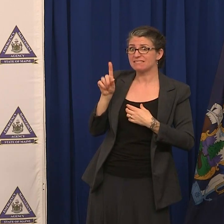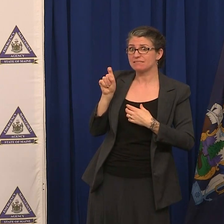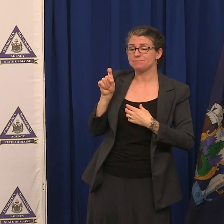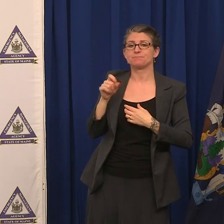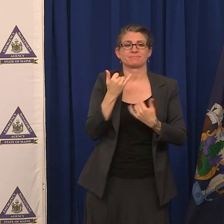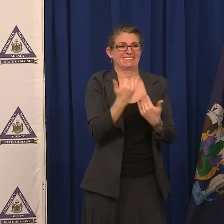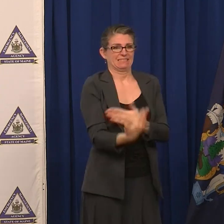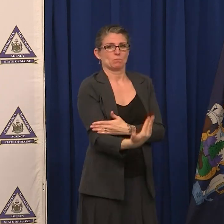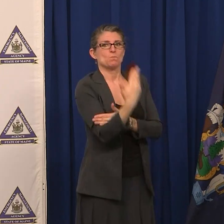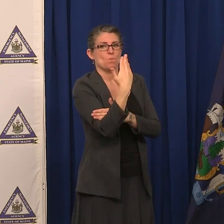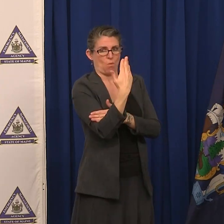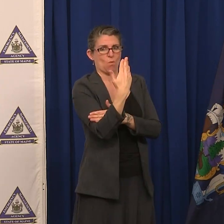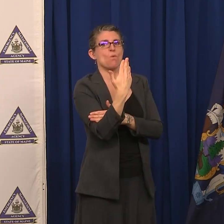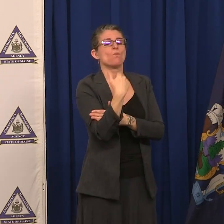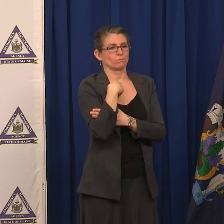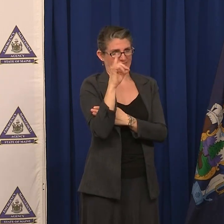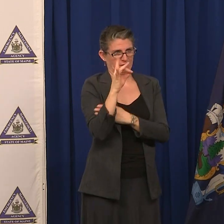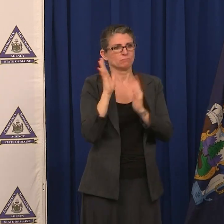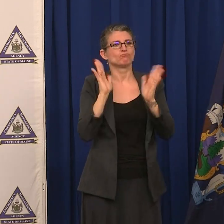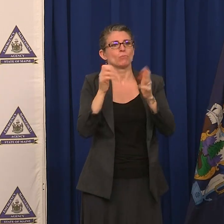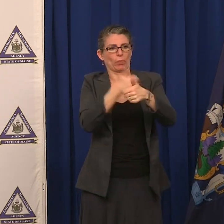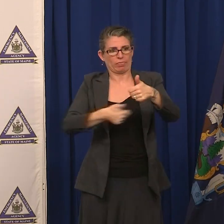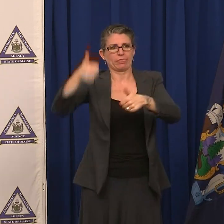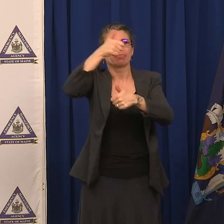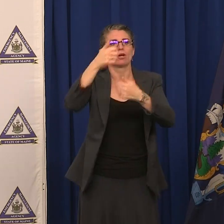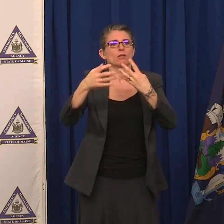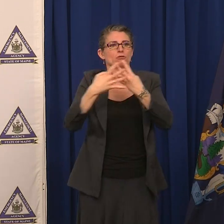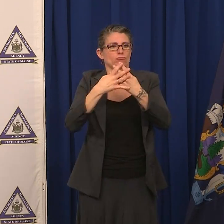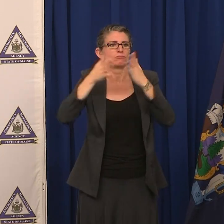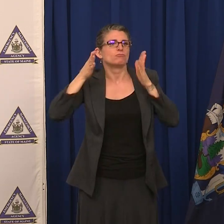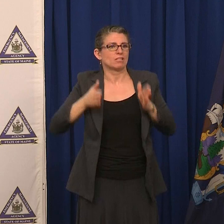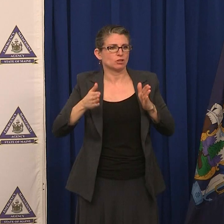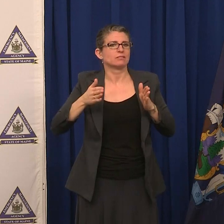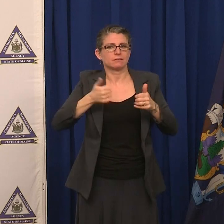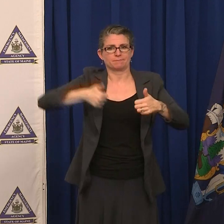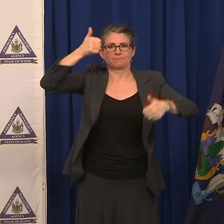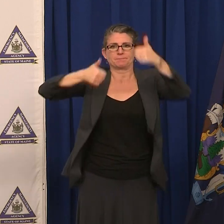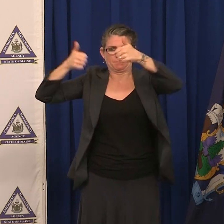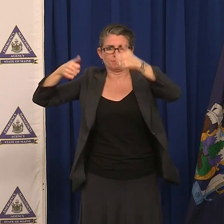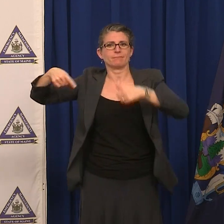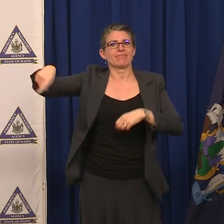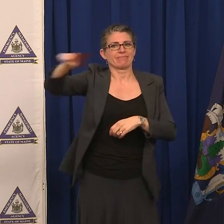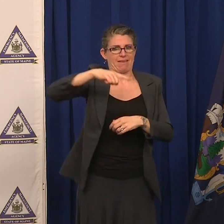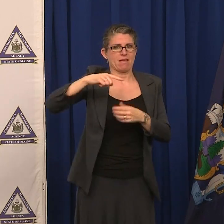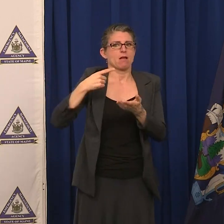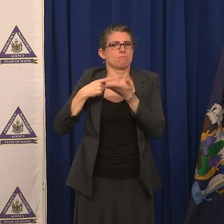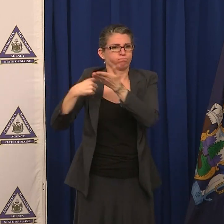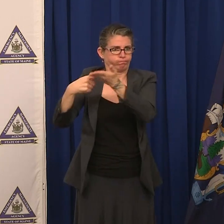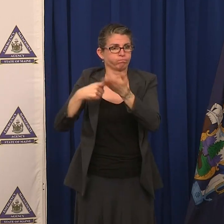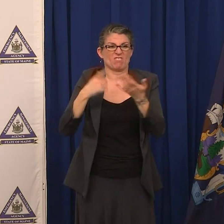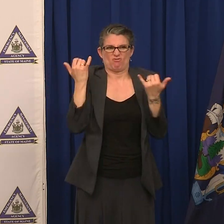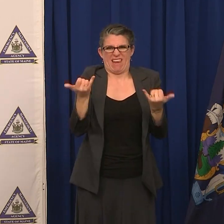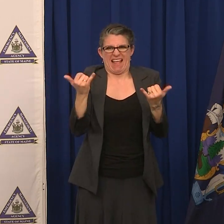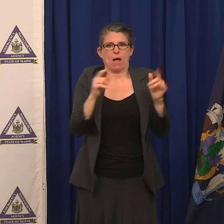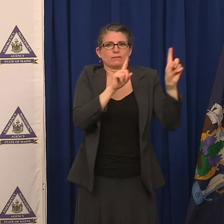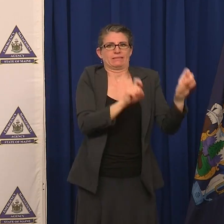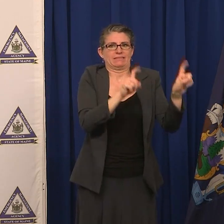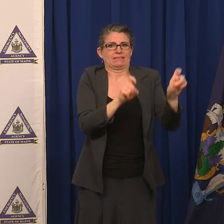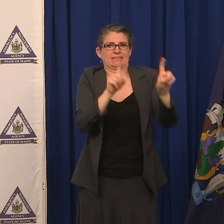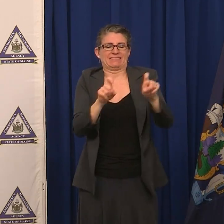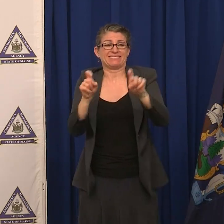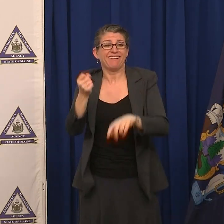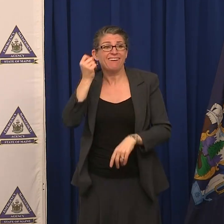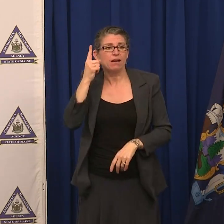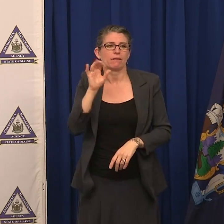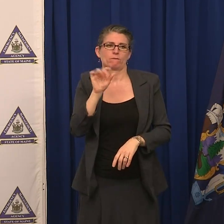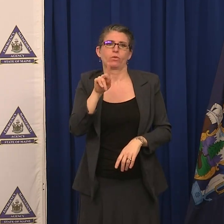system who have been tested, which would be expected. It is flu season. Symptoms are not uncommon. But as of this morning, no client of the